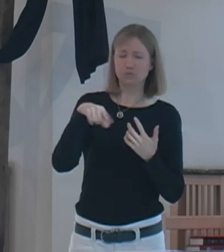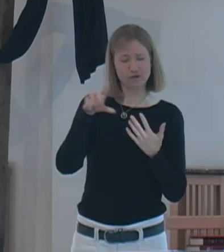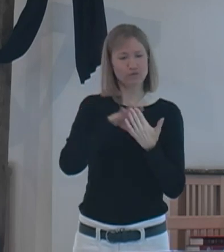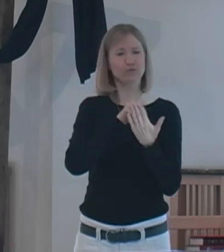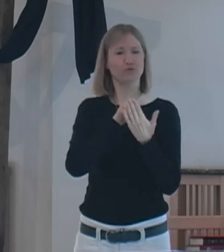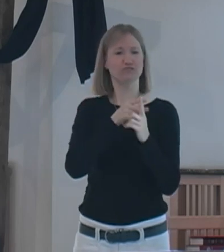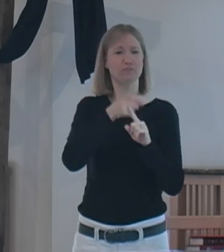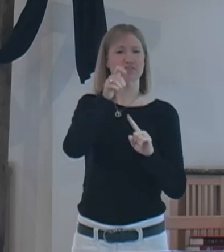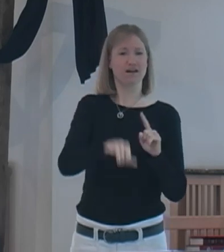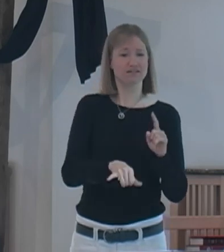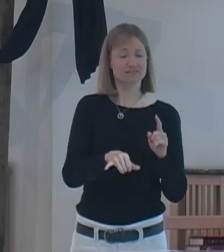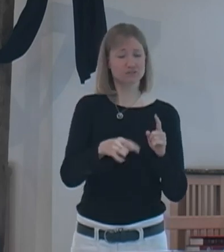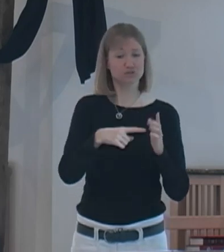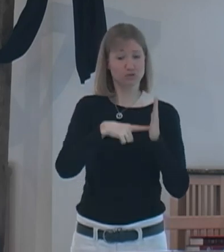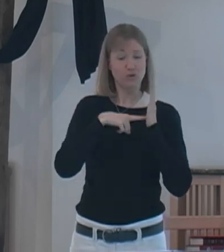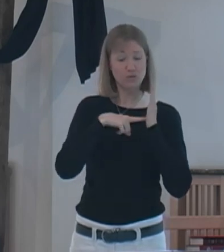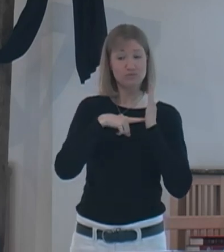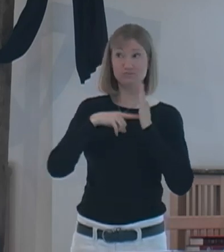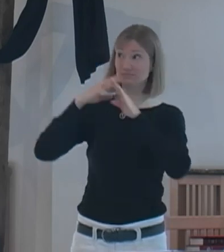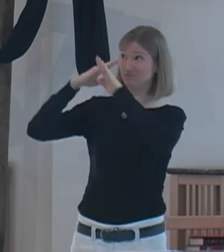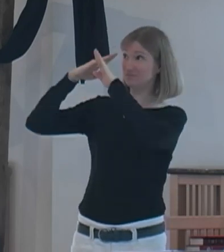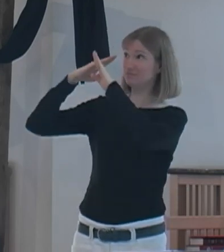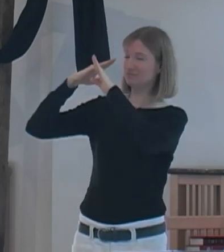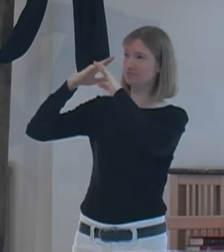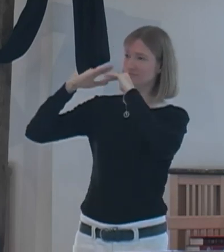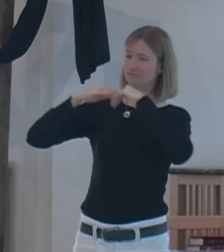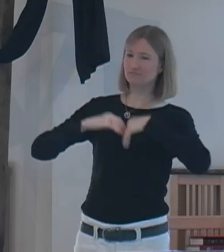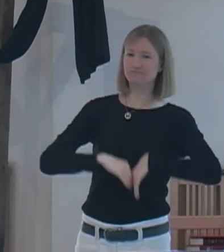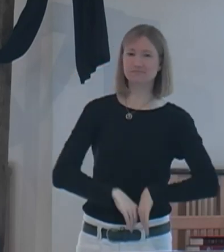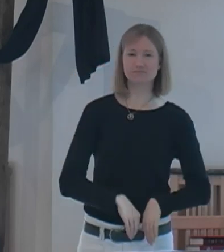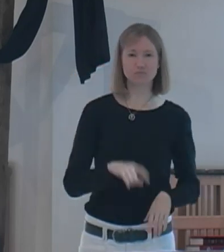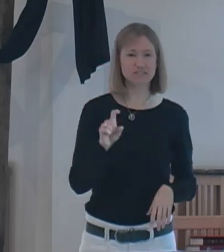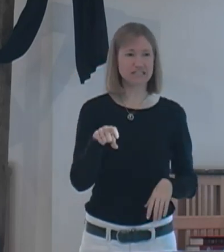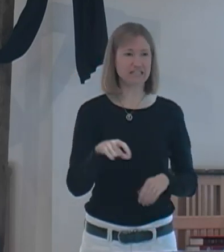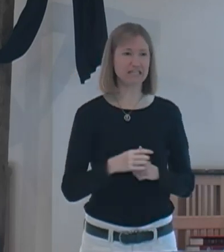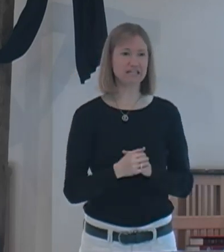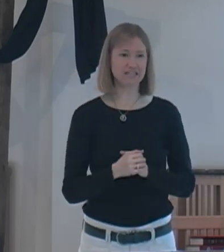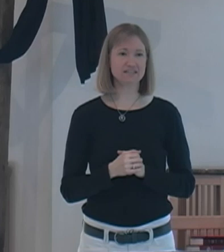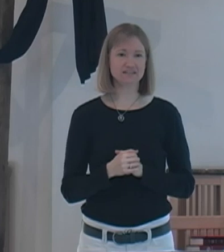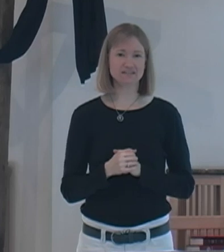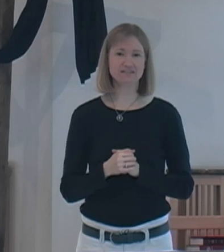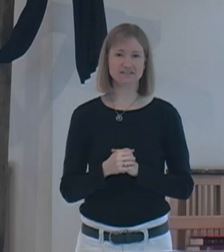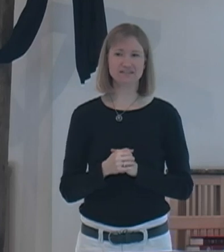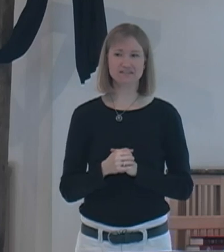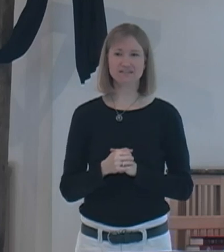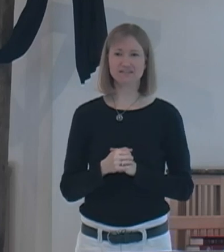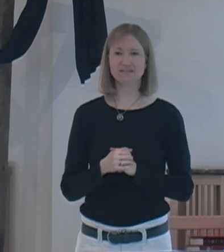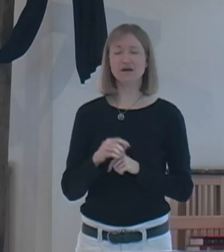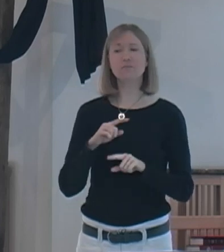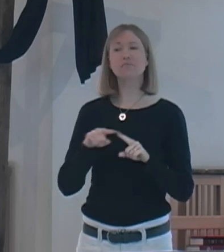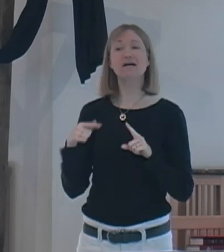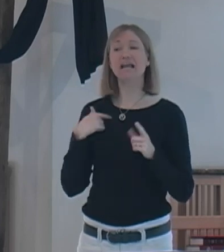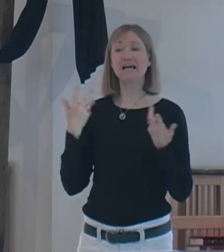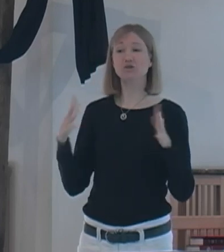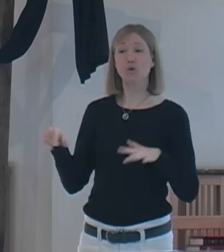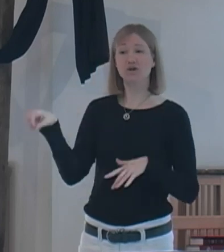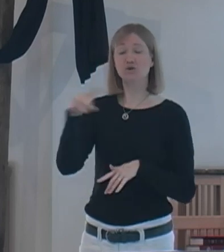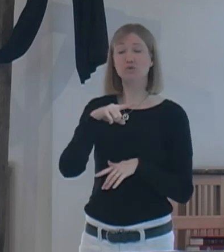us and God, or between others and God. But I don't want you to leave the story without hearing the